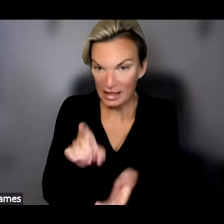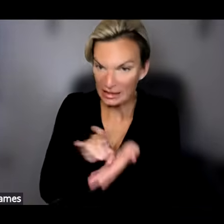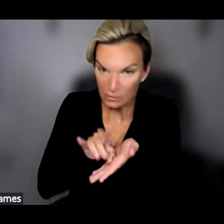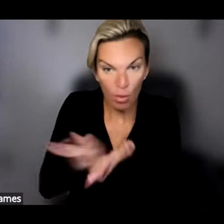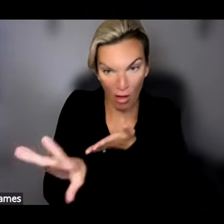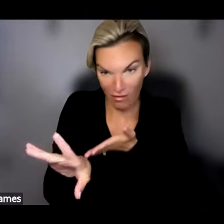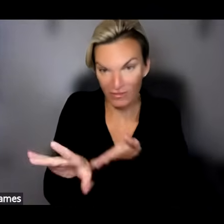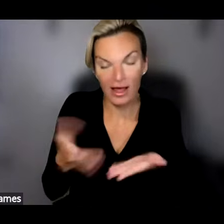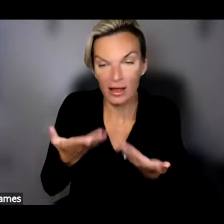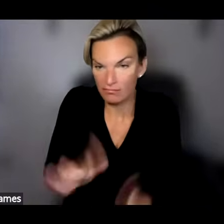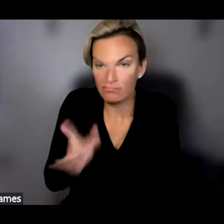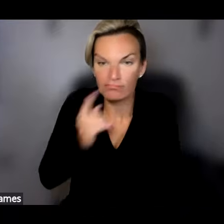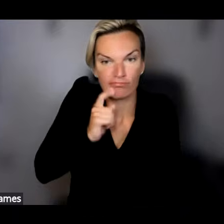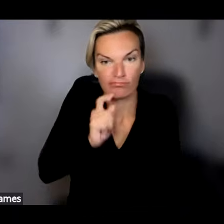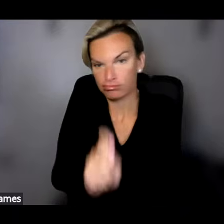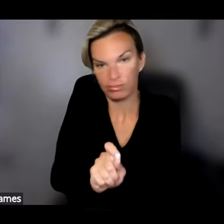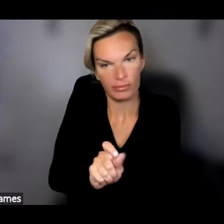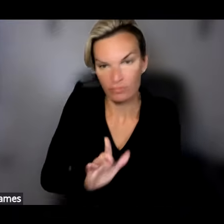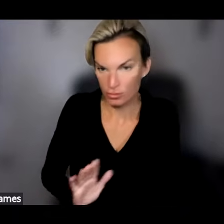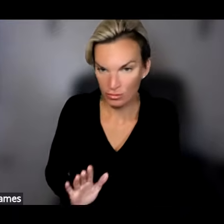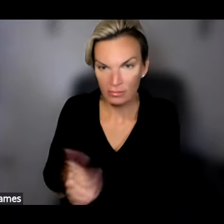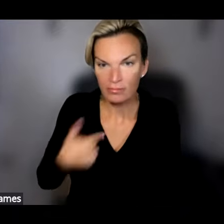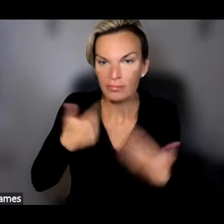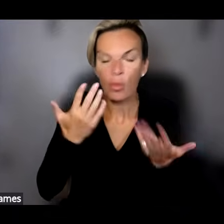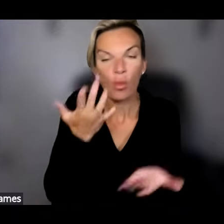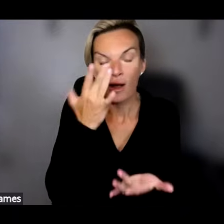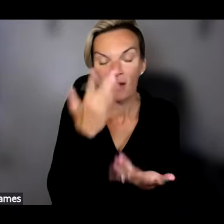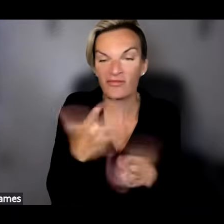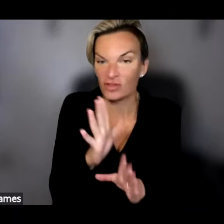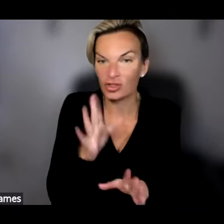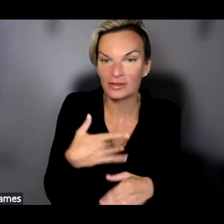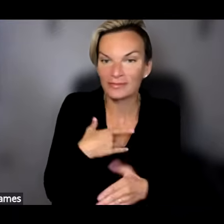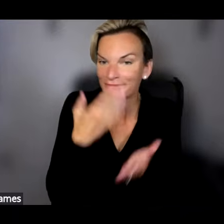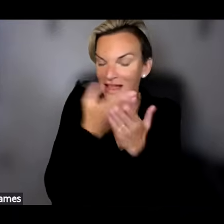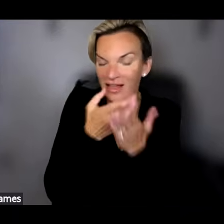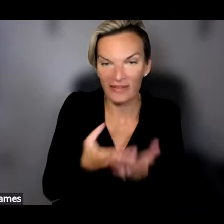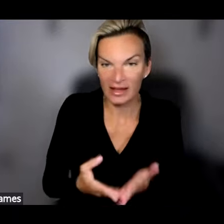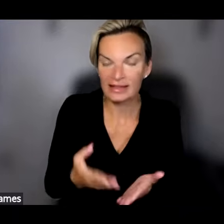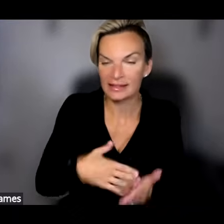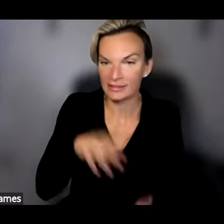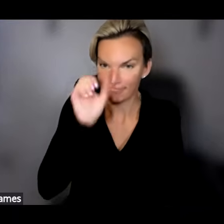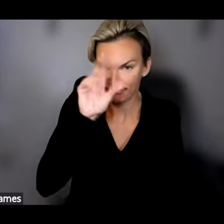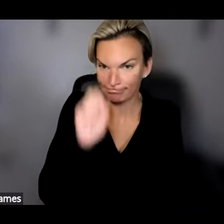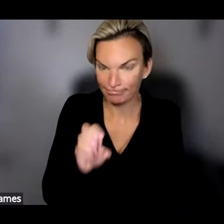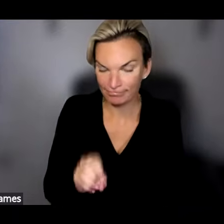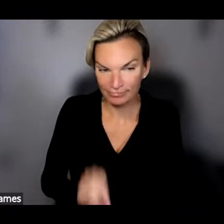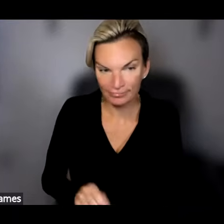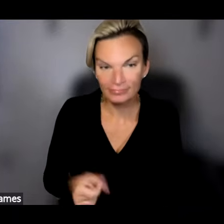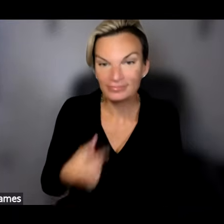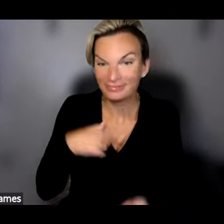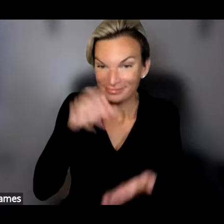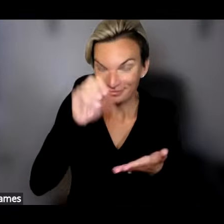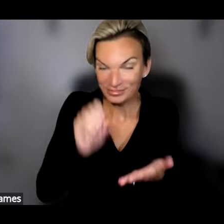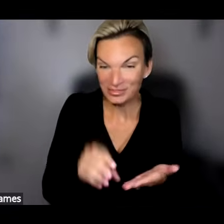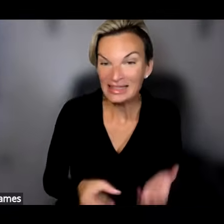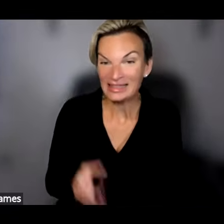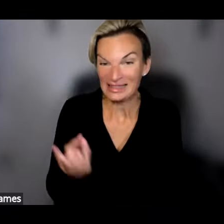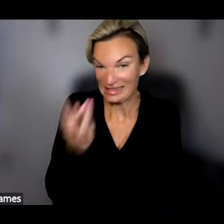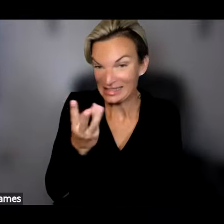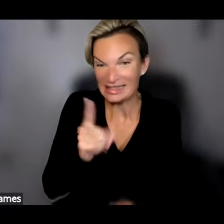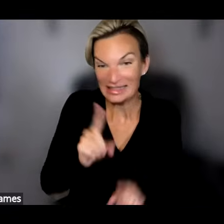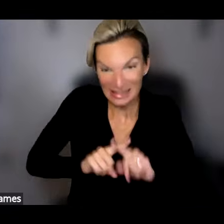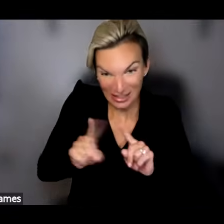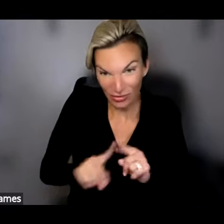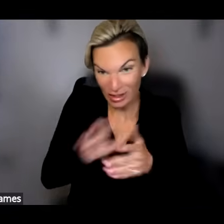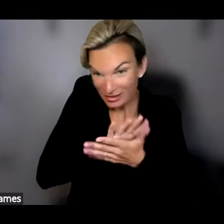evidence that we had submitted. In the very limited time available, we submitted 6 affidavits of